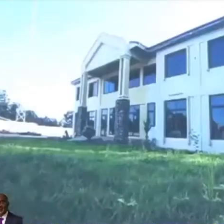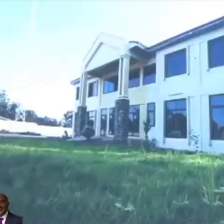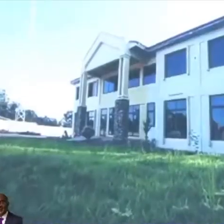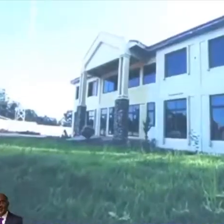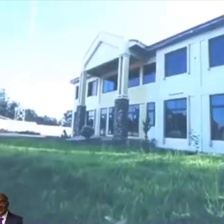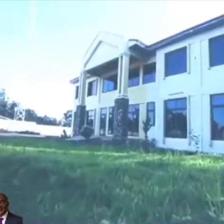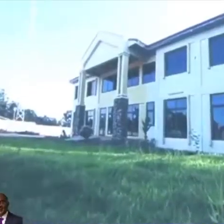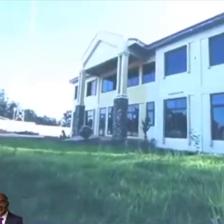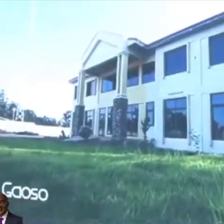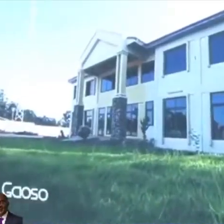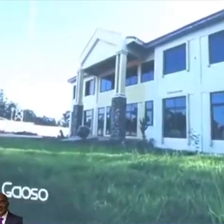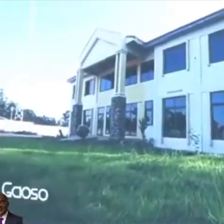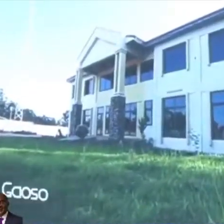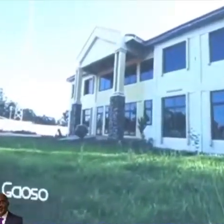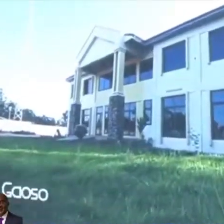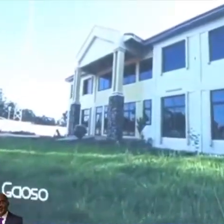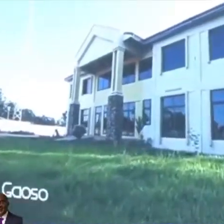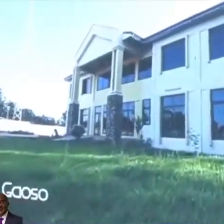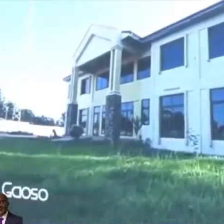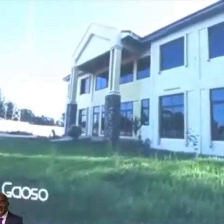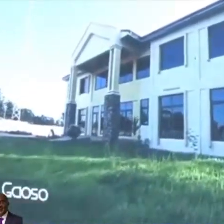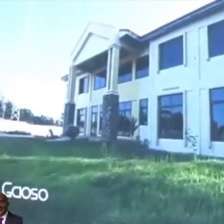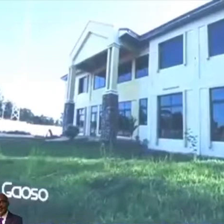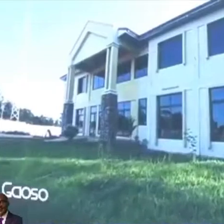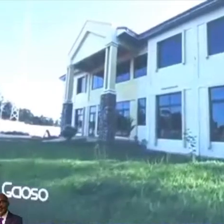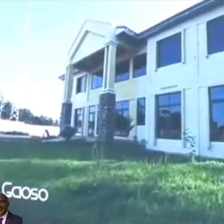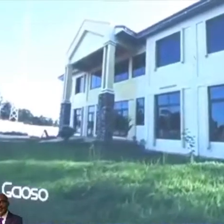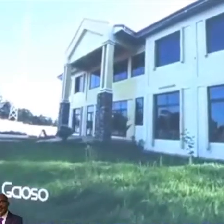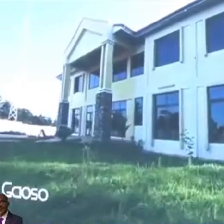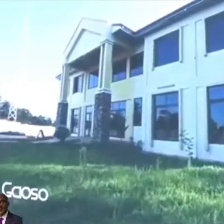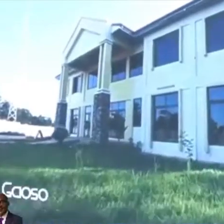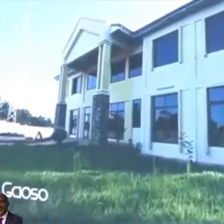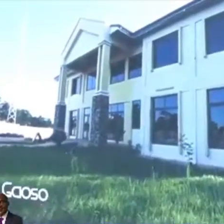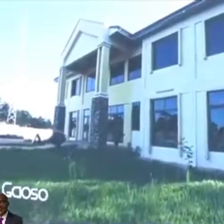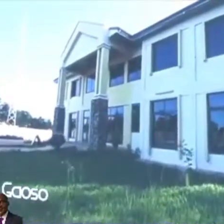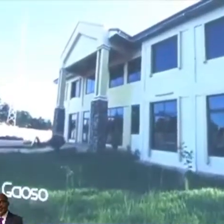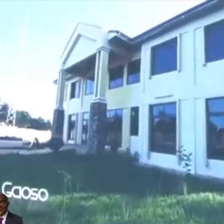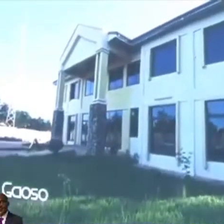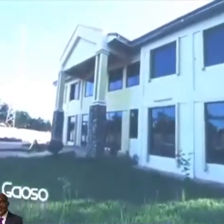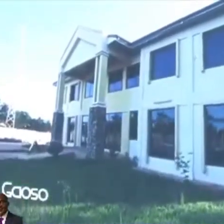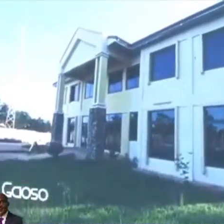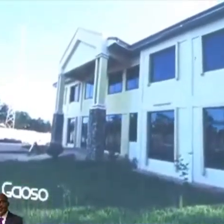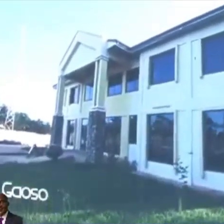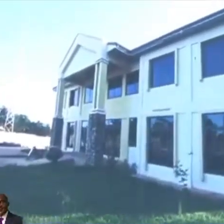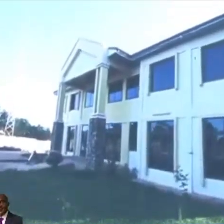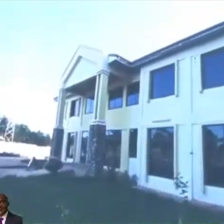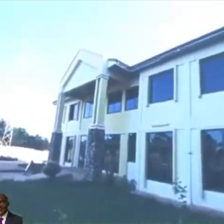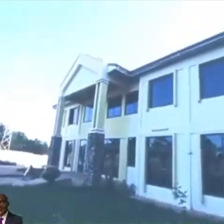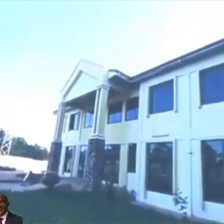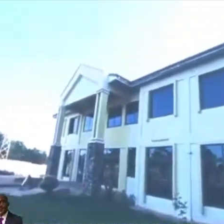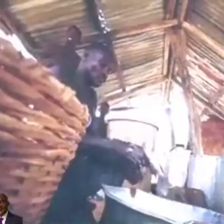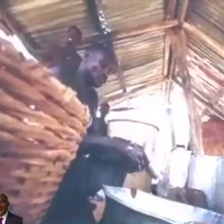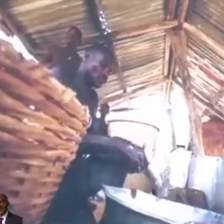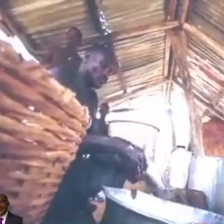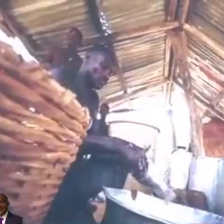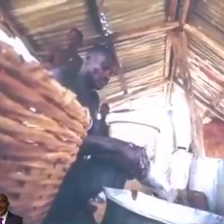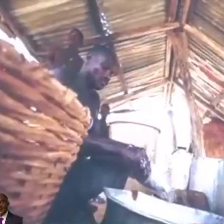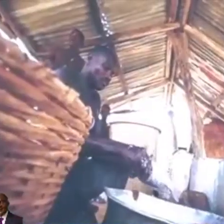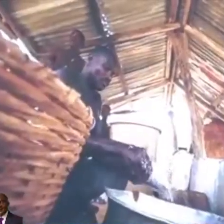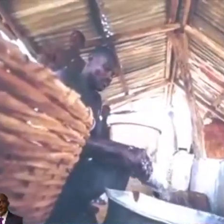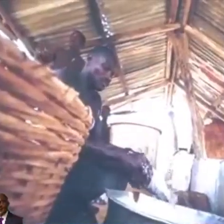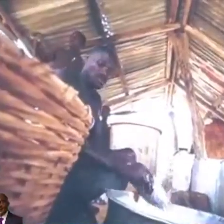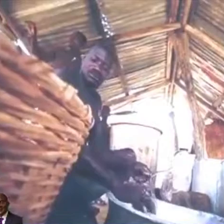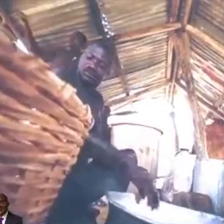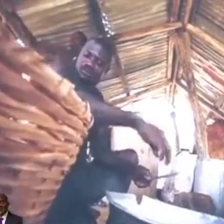Hours, this government has built youth resource facilities to offer assistance and also equip the younger generation in